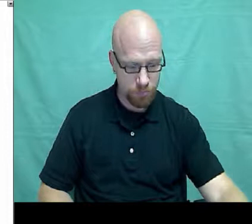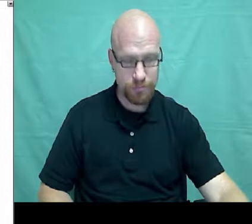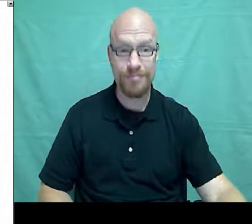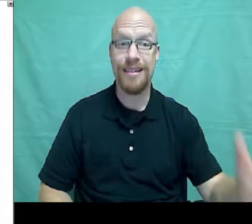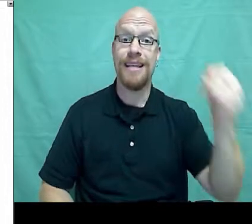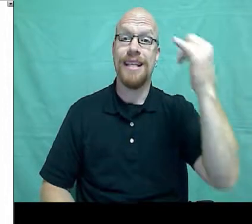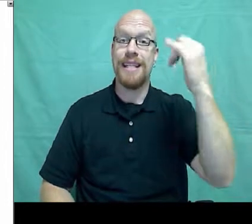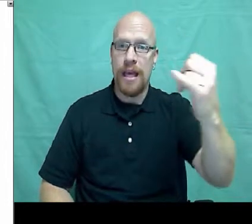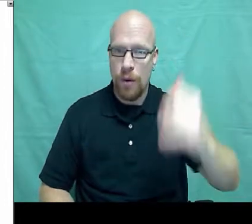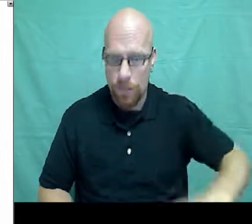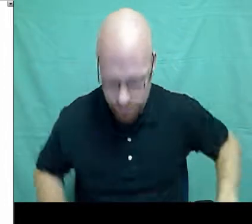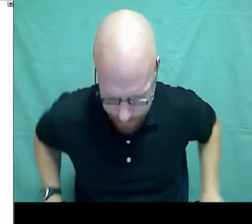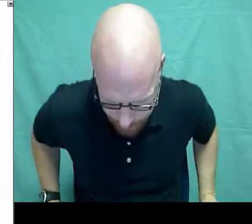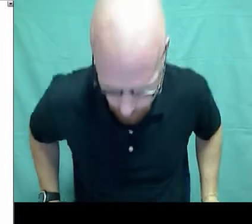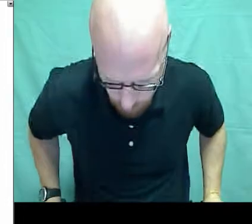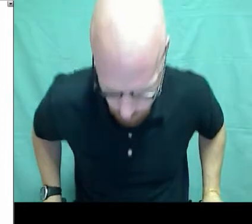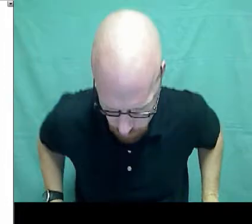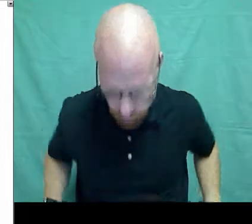Now,